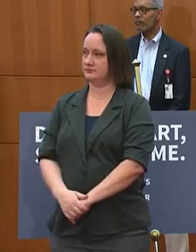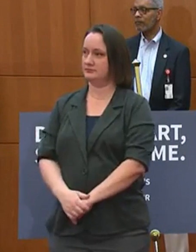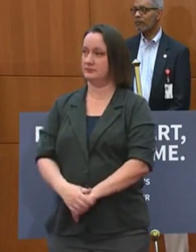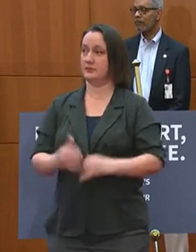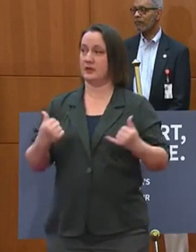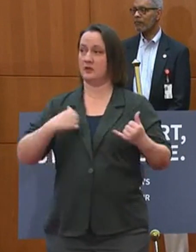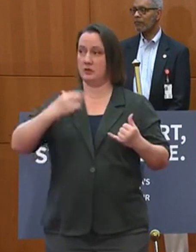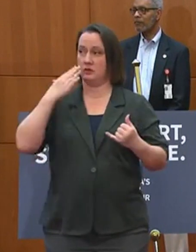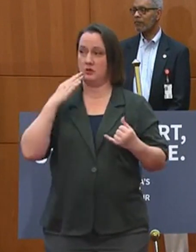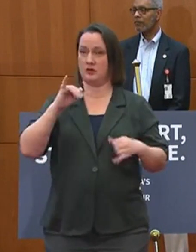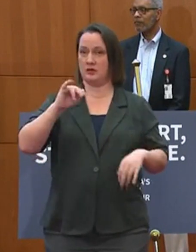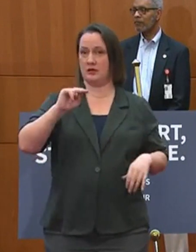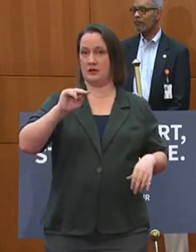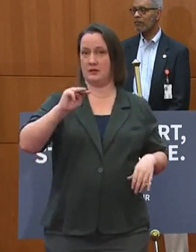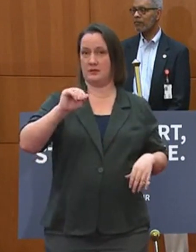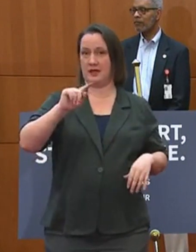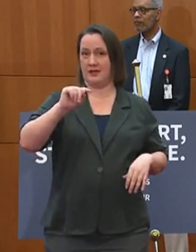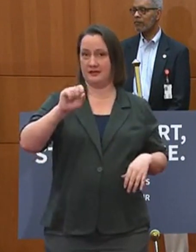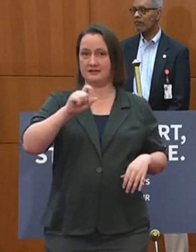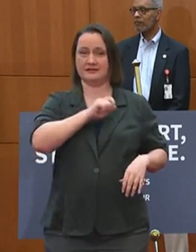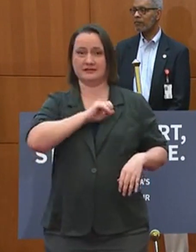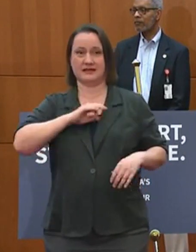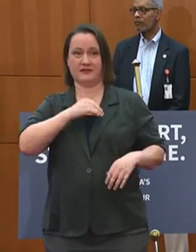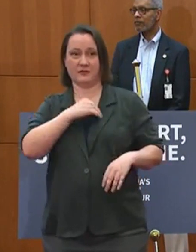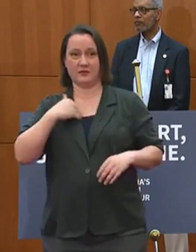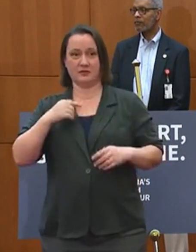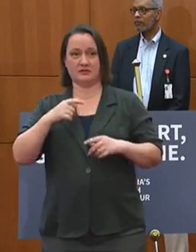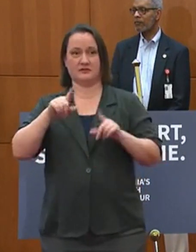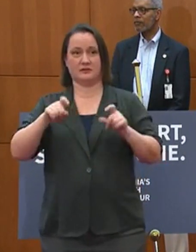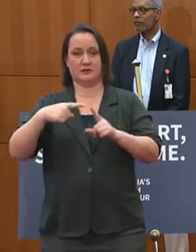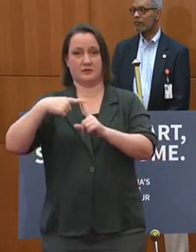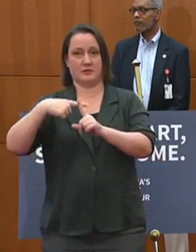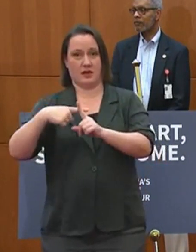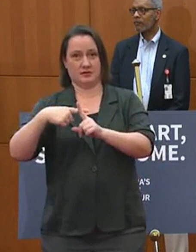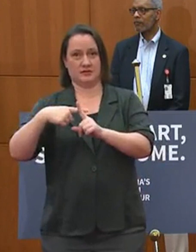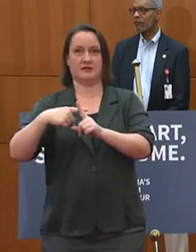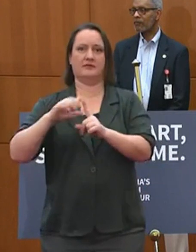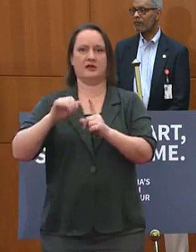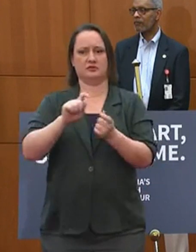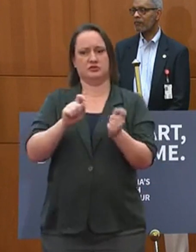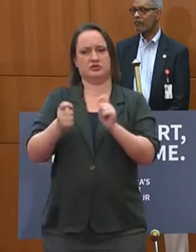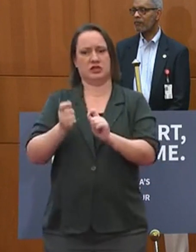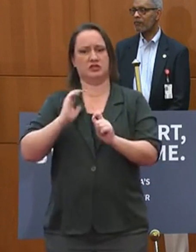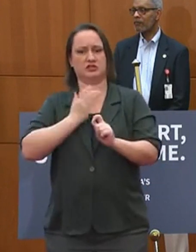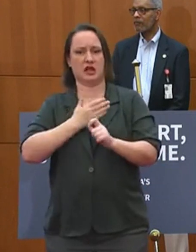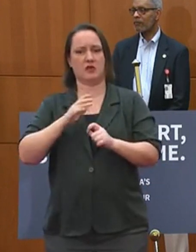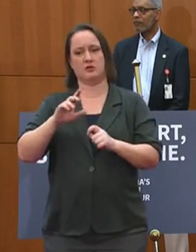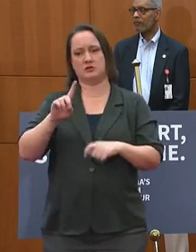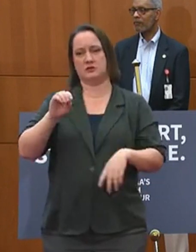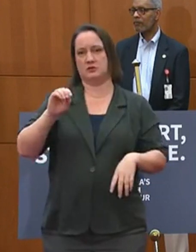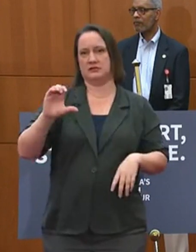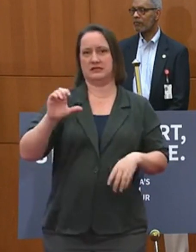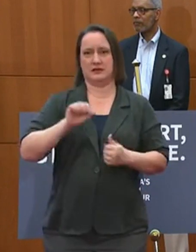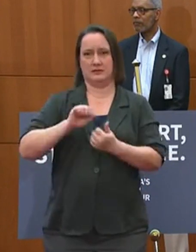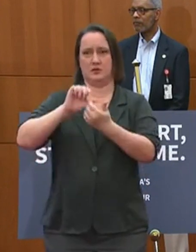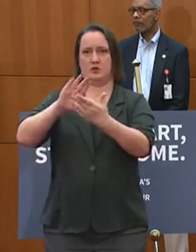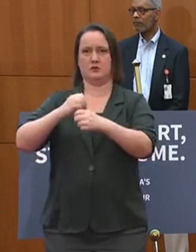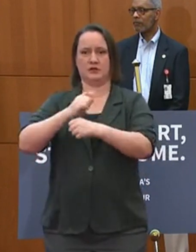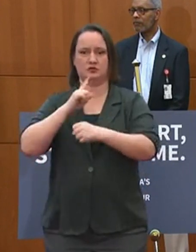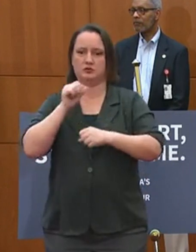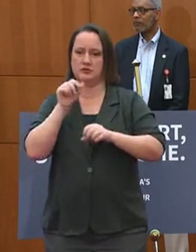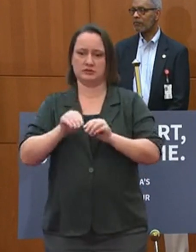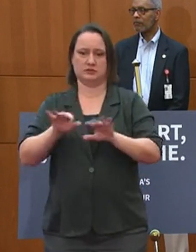And staff members have tested positive. How is that changing the Department of Corrections approach, making sure people are isolated and that's not spreading as much as